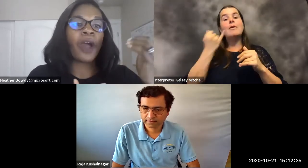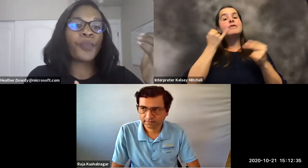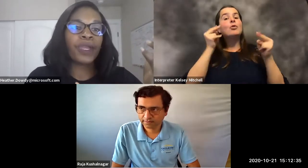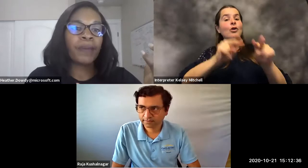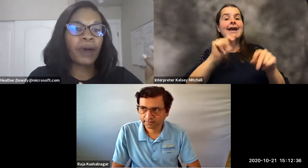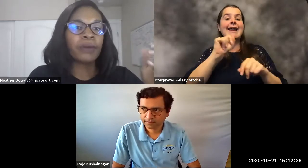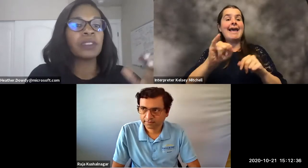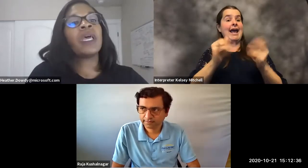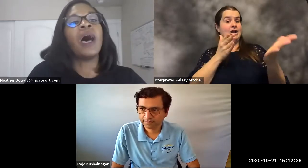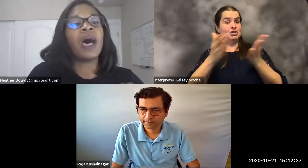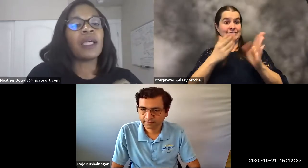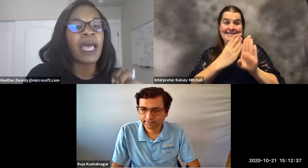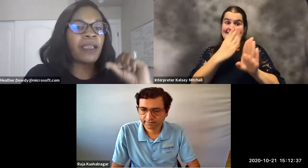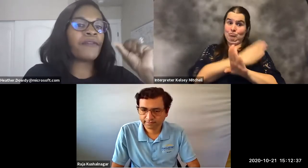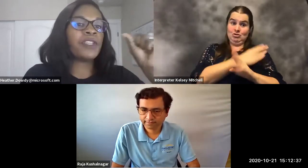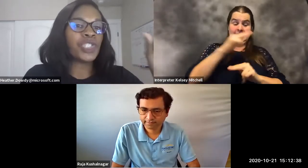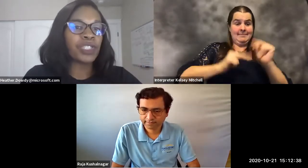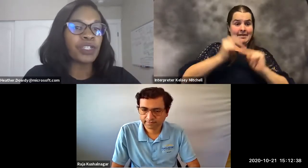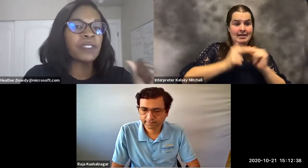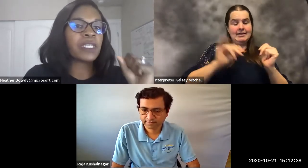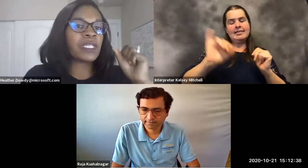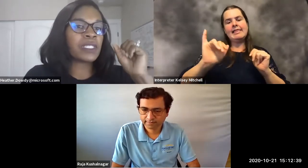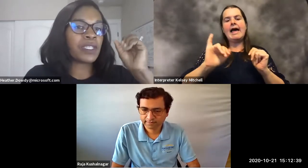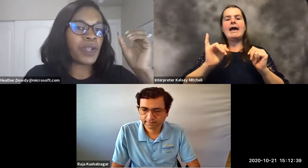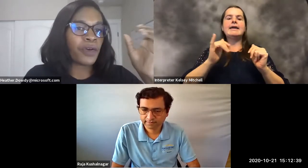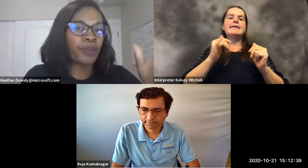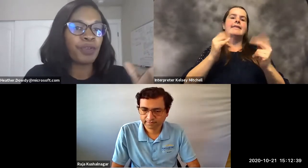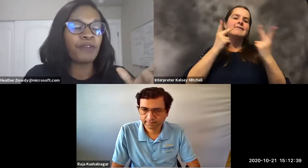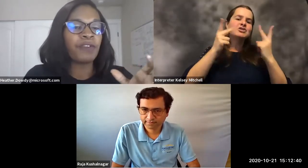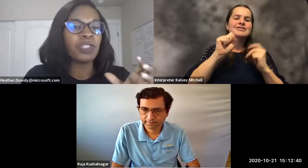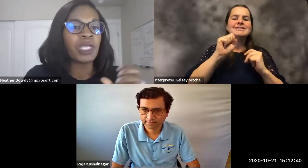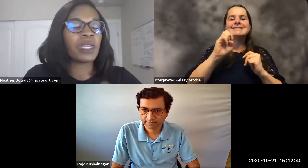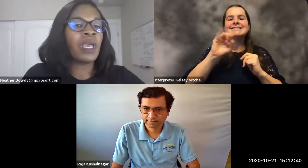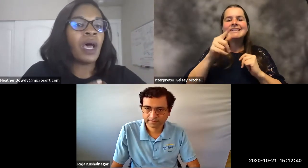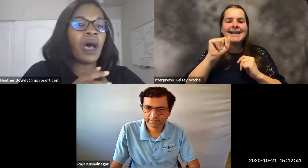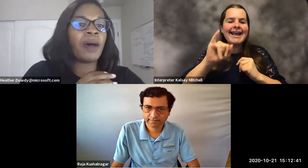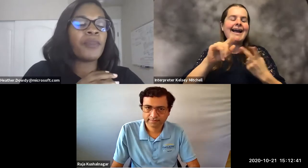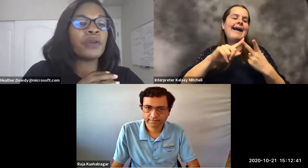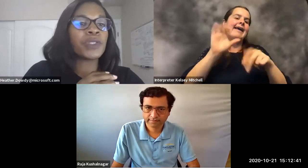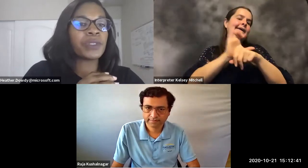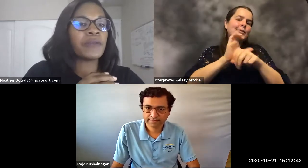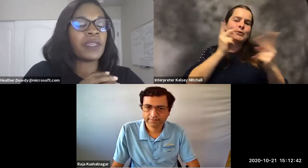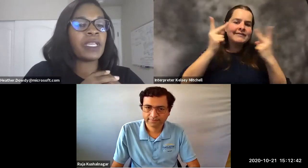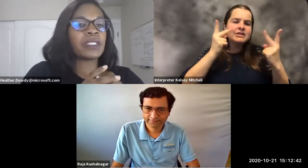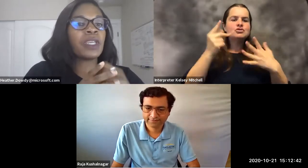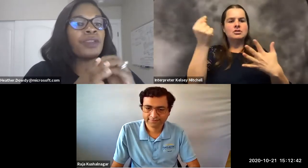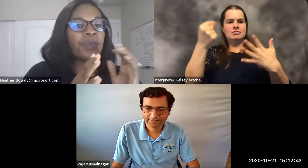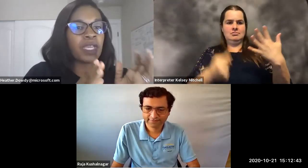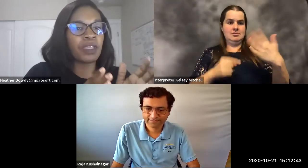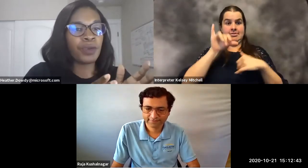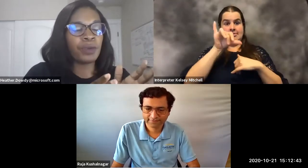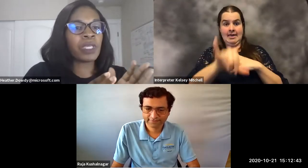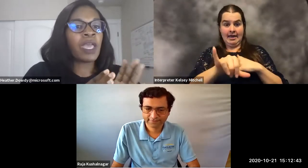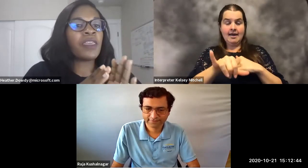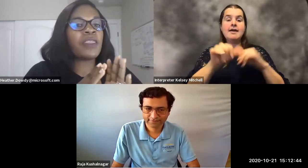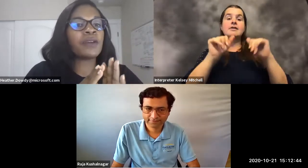services that are pre-built, like vision services, computer vision, those sorts of things you